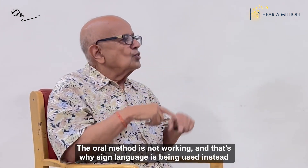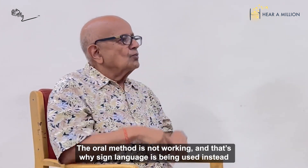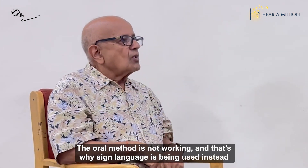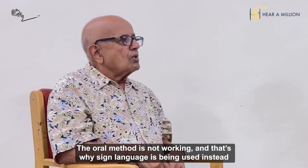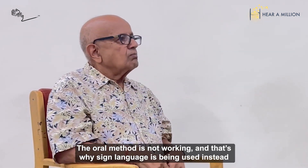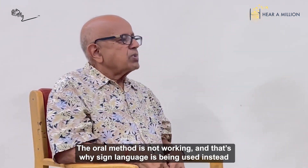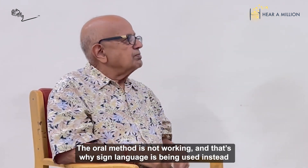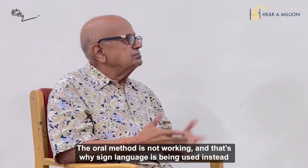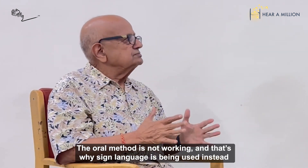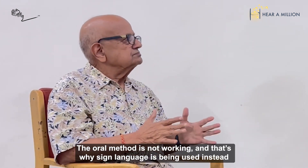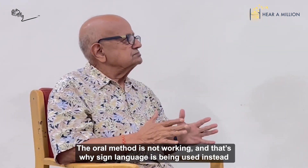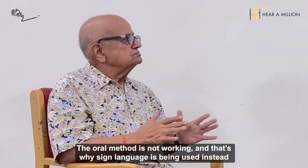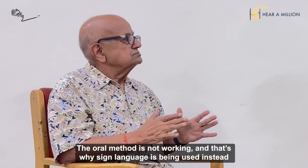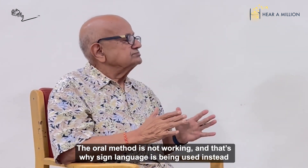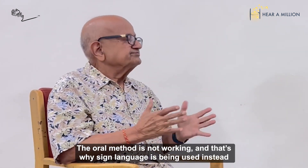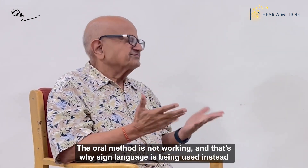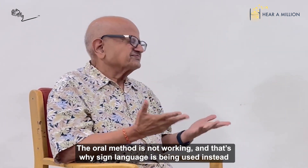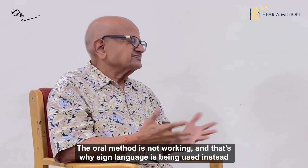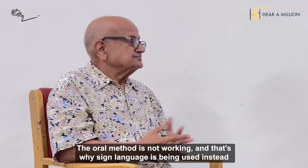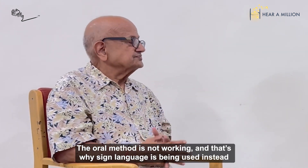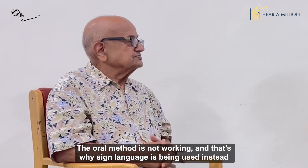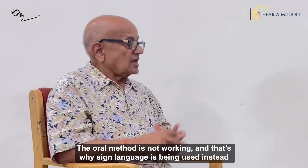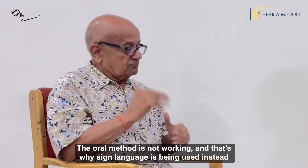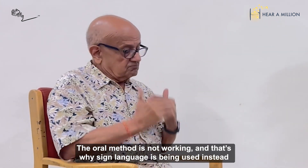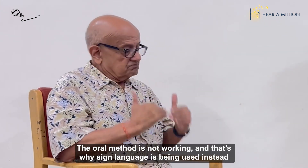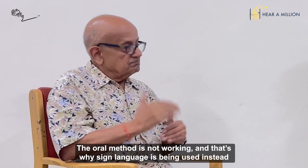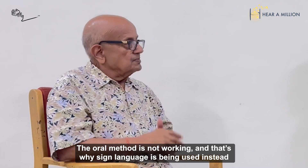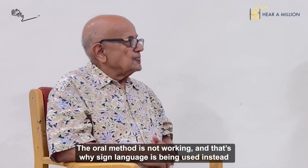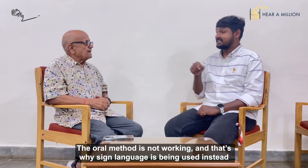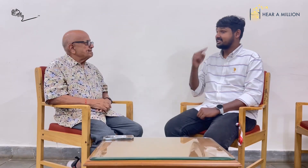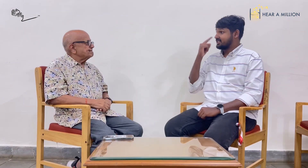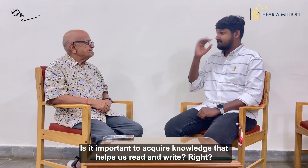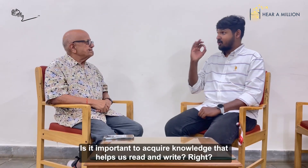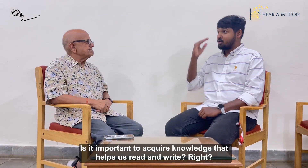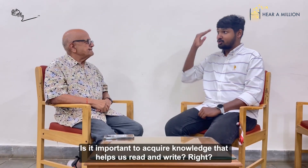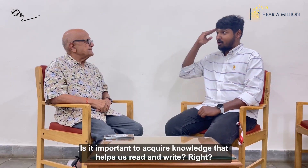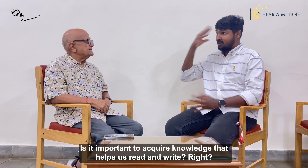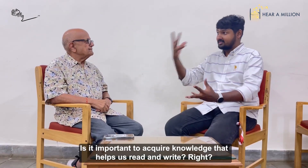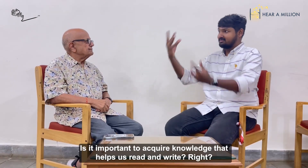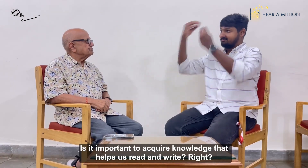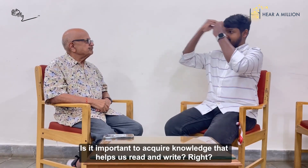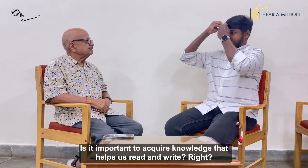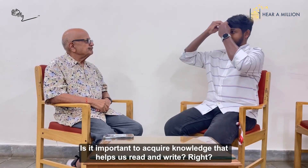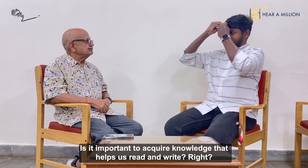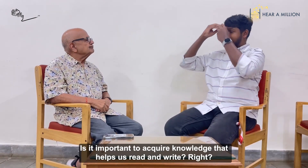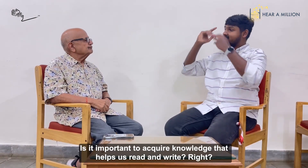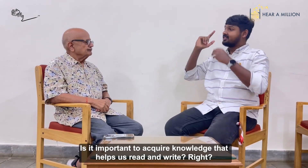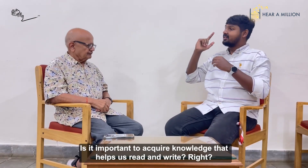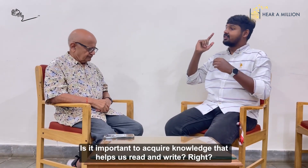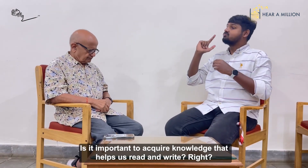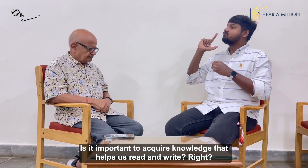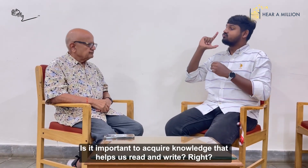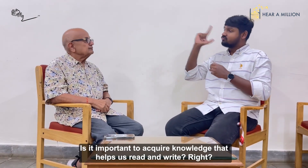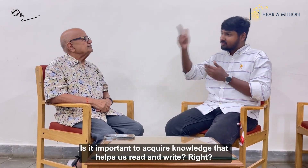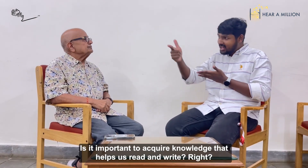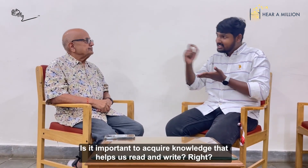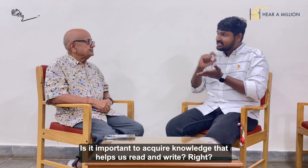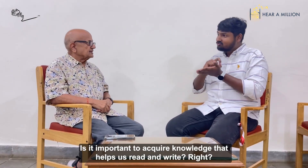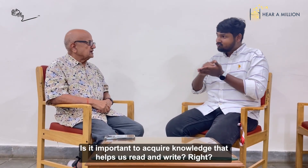The oral method is not working, and that's why sign language is being used instead. Is it important to acquire knowledge that helps us read and write?